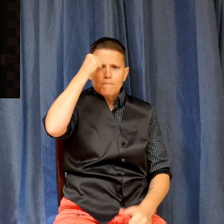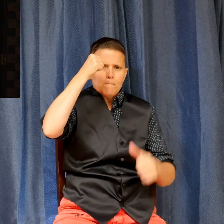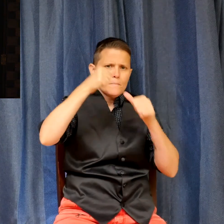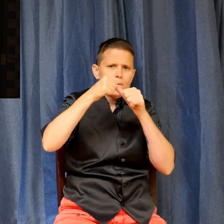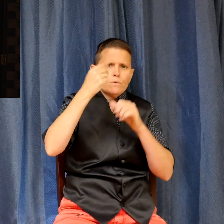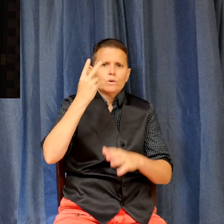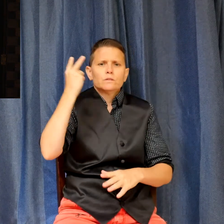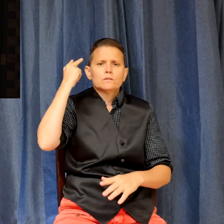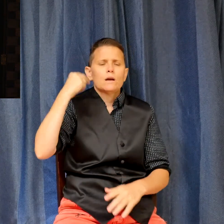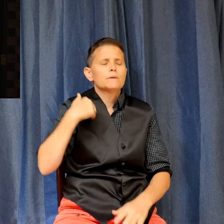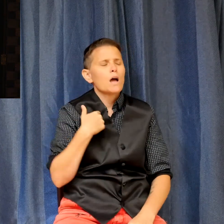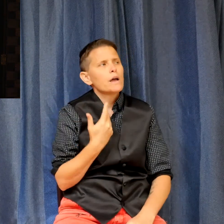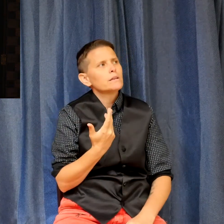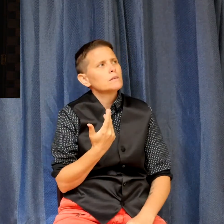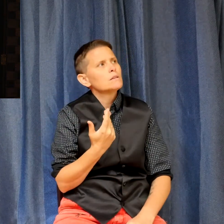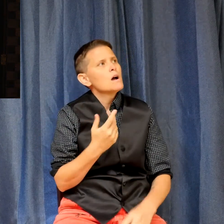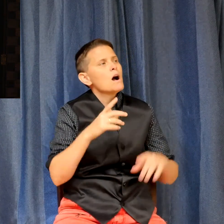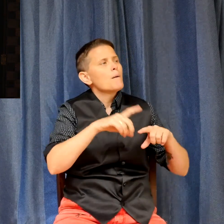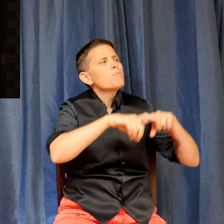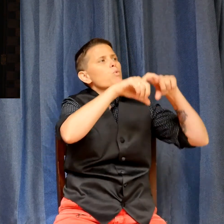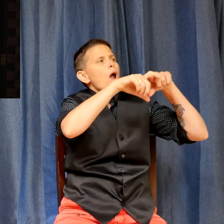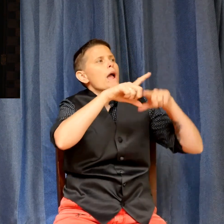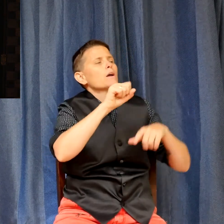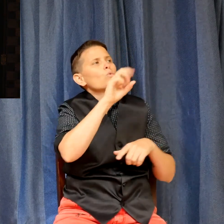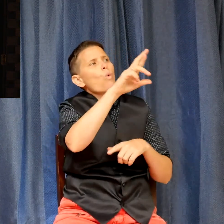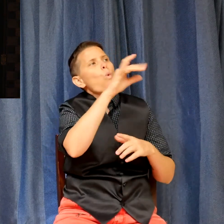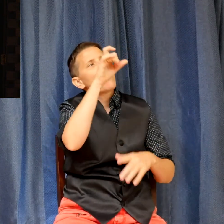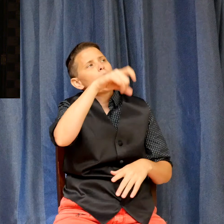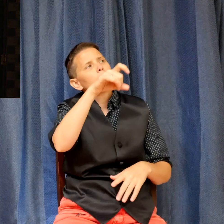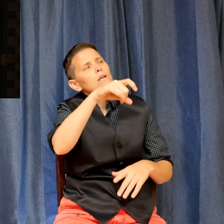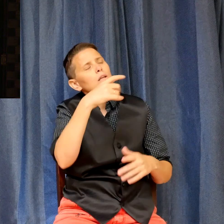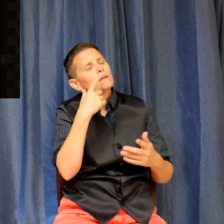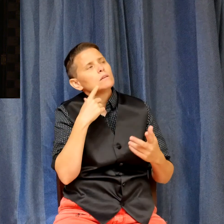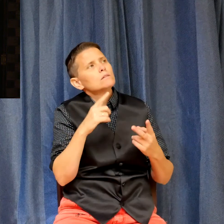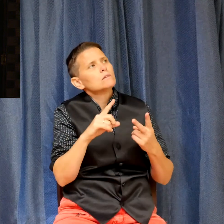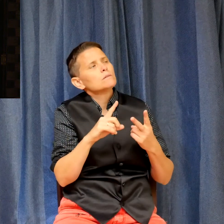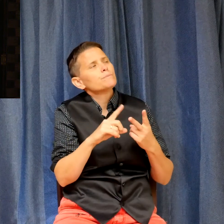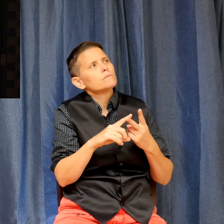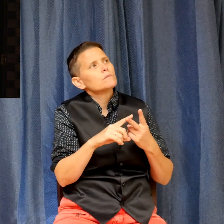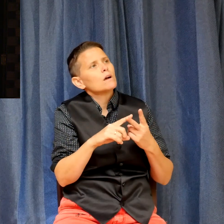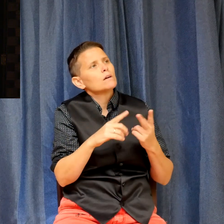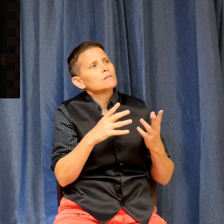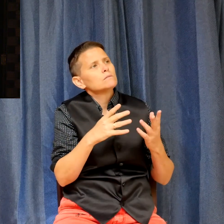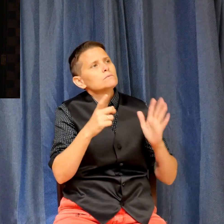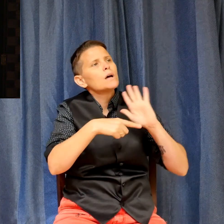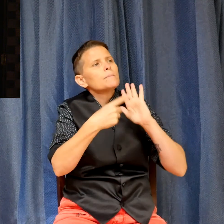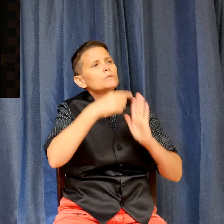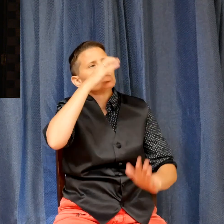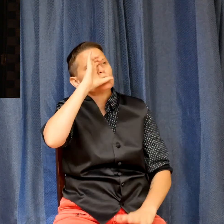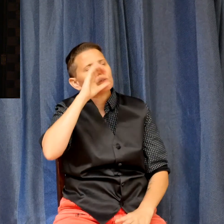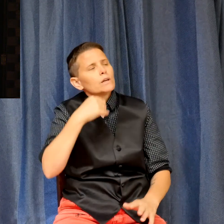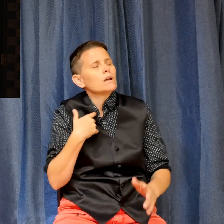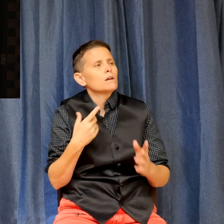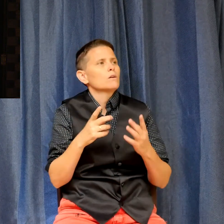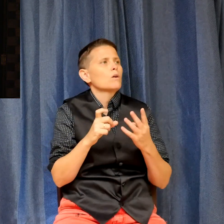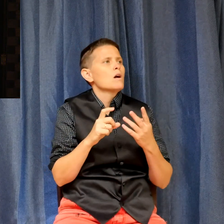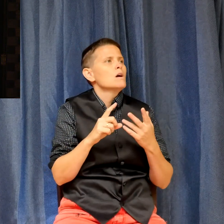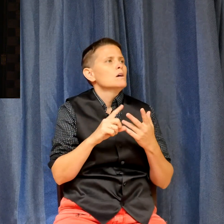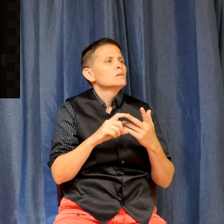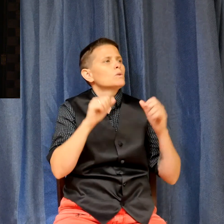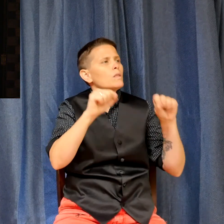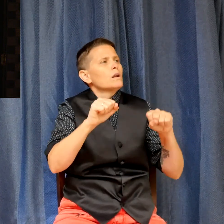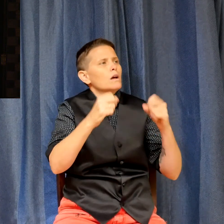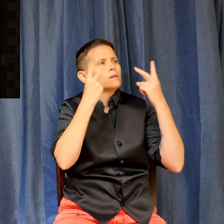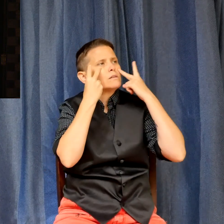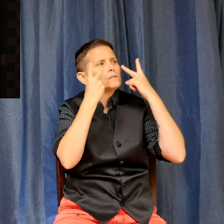strawberry shake. I need to go on a walk. Whatever it is, so that I can see properly the vision for my own